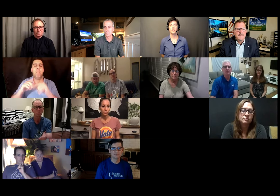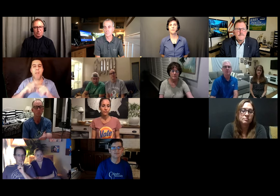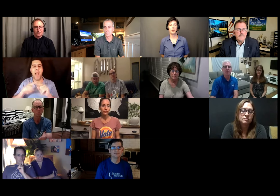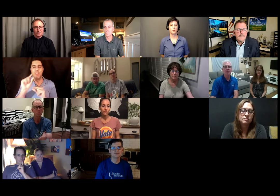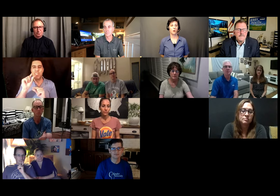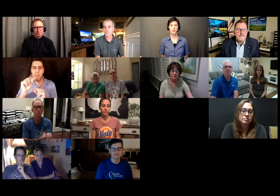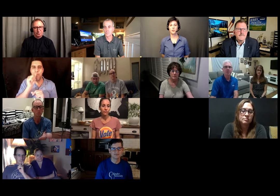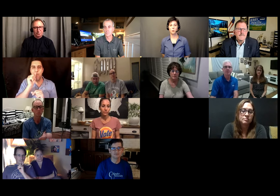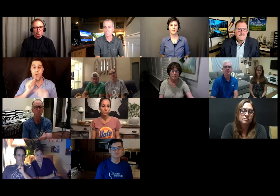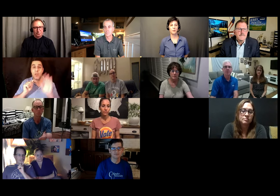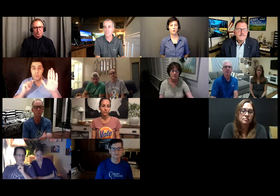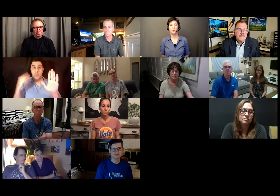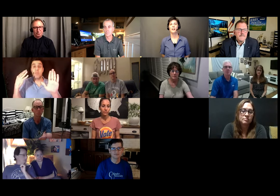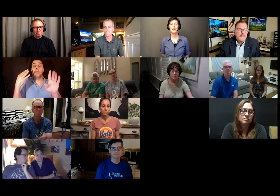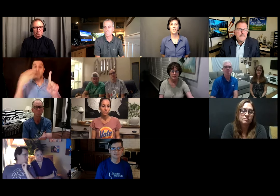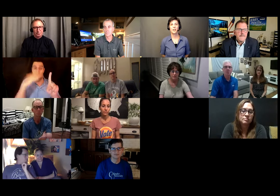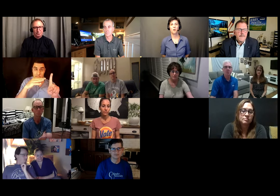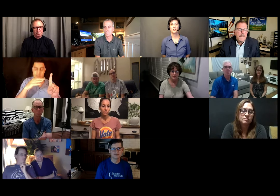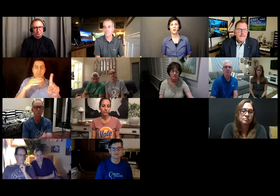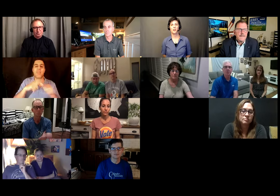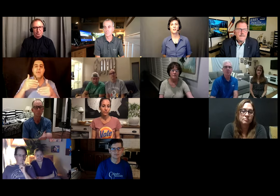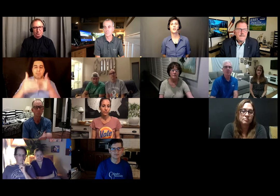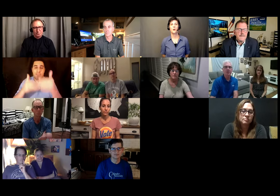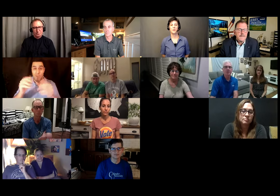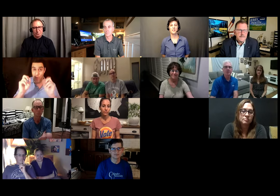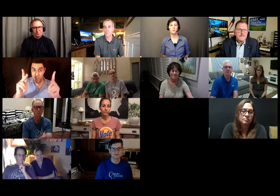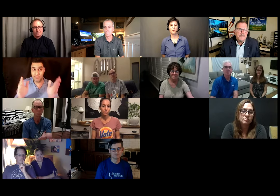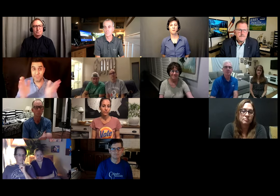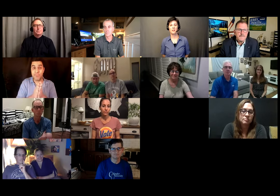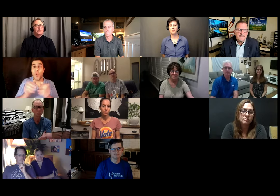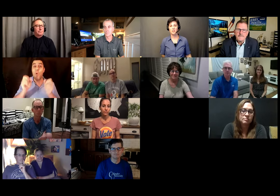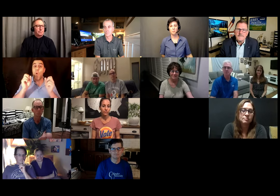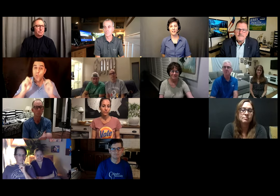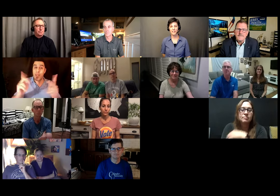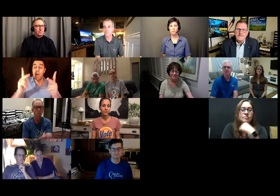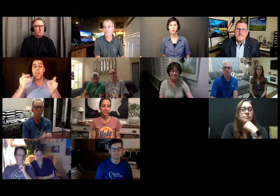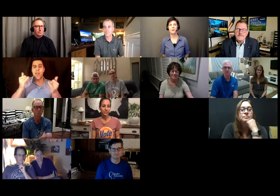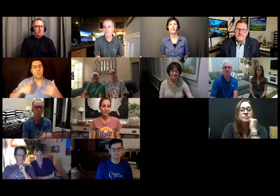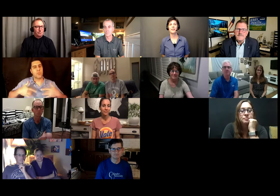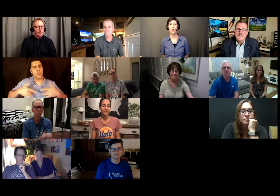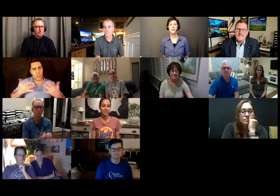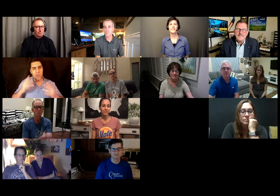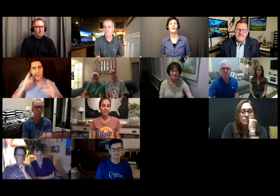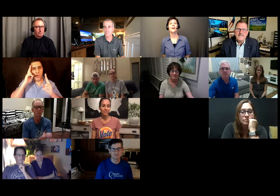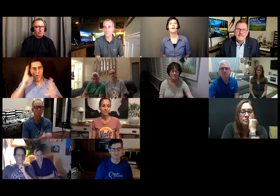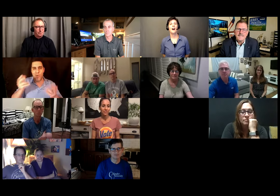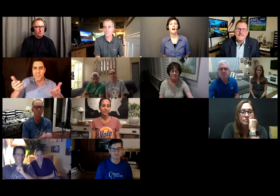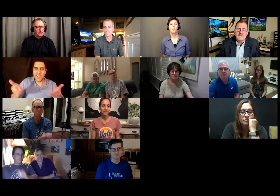able to voice everybody. We don't want too many people talking over each other. So let's wait for everybody to be spotlighted before making a